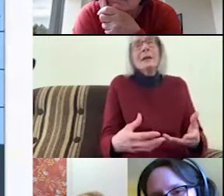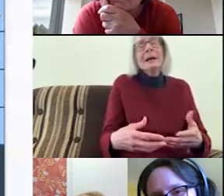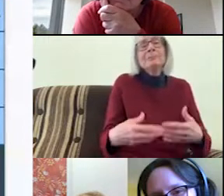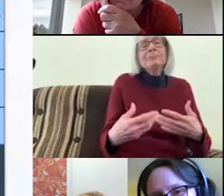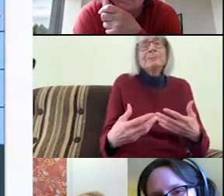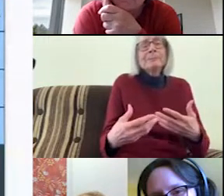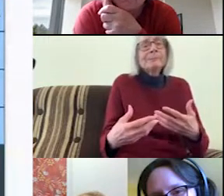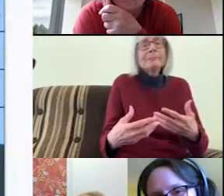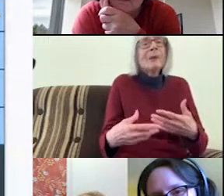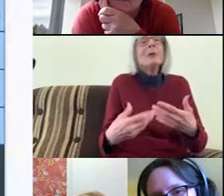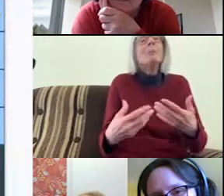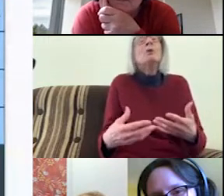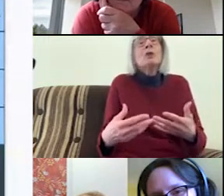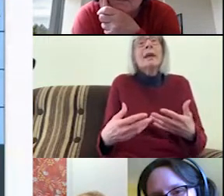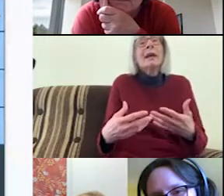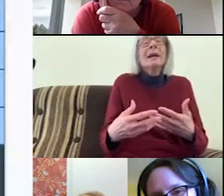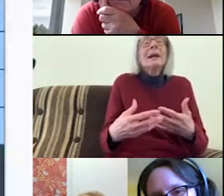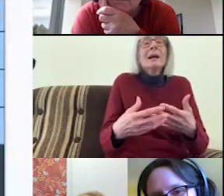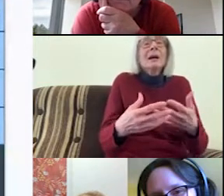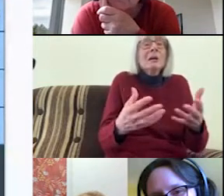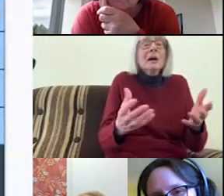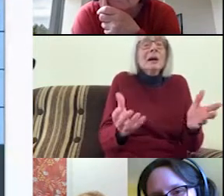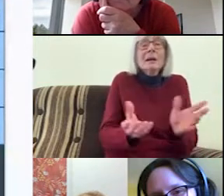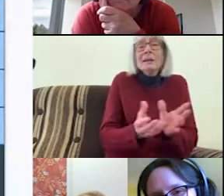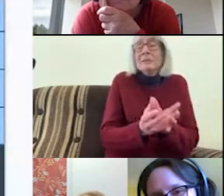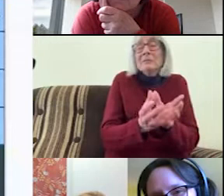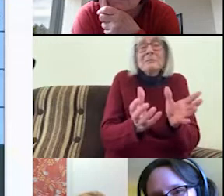of the book share